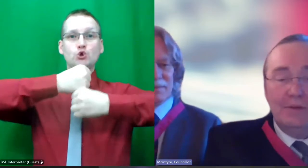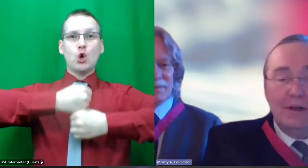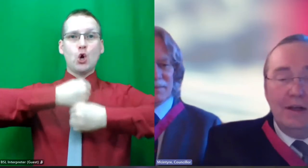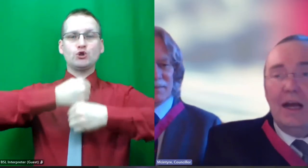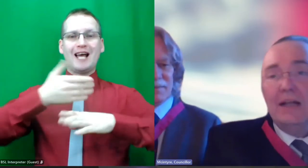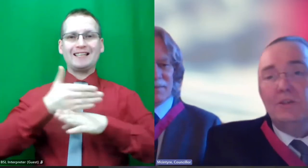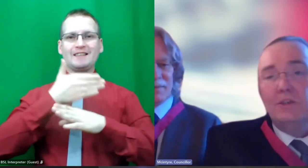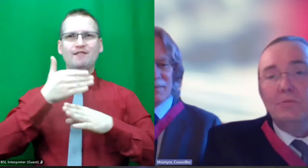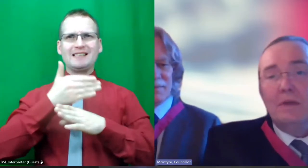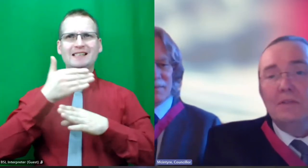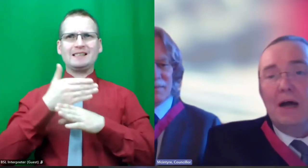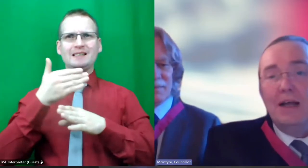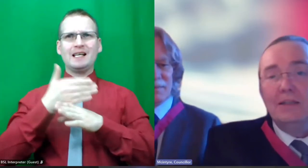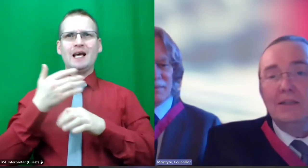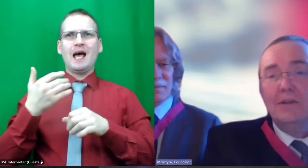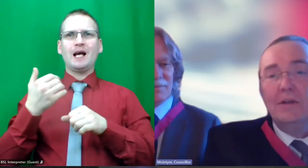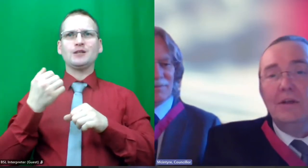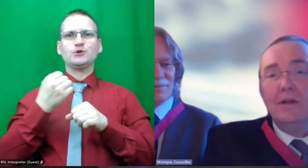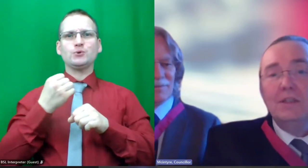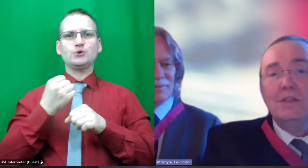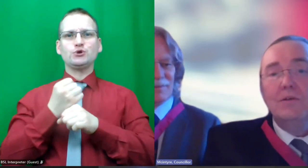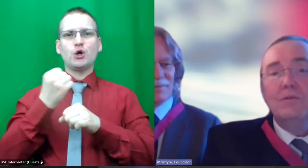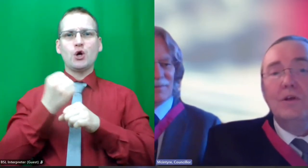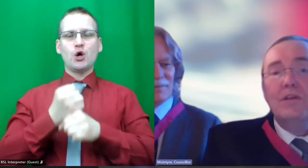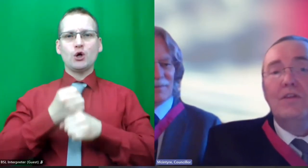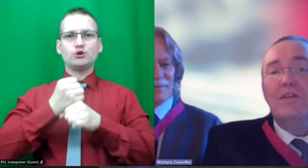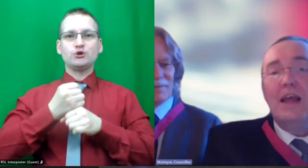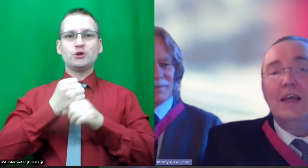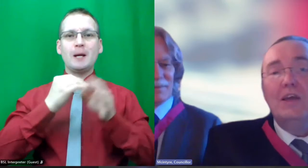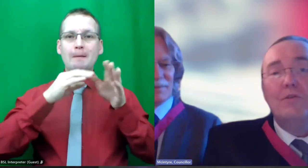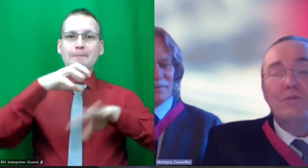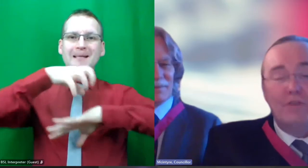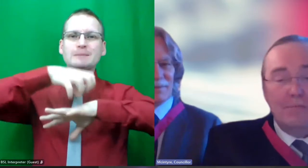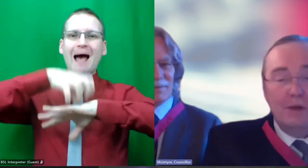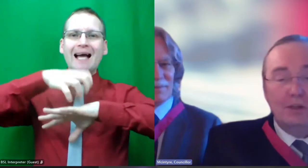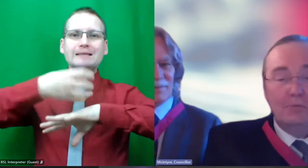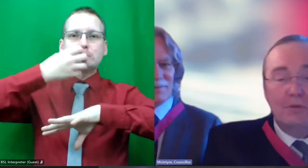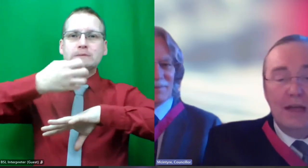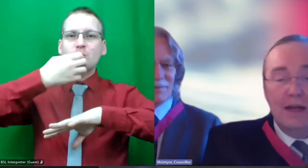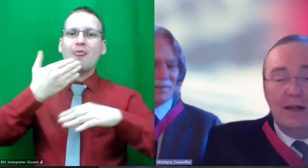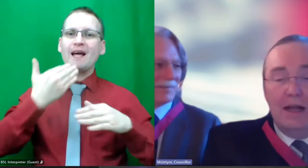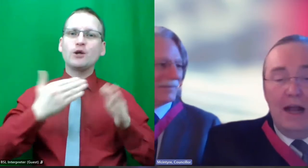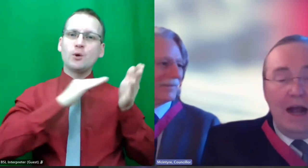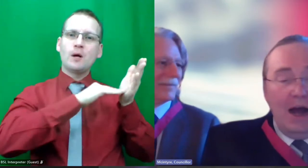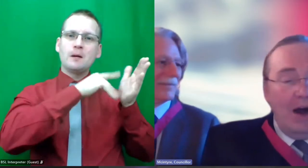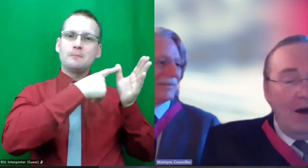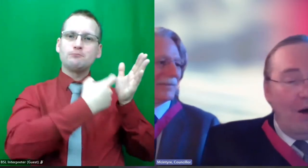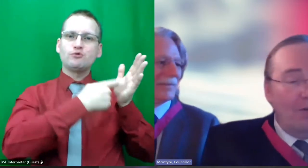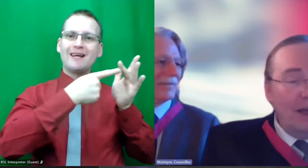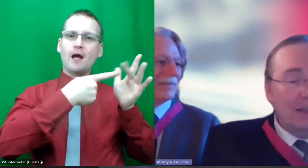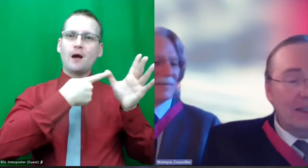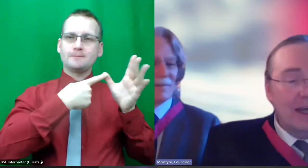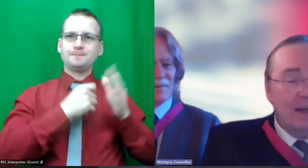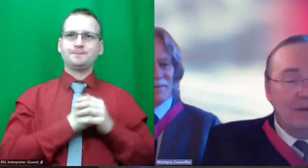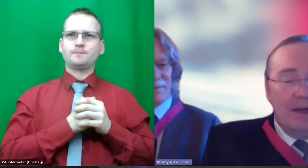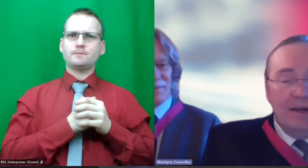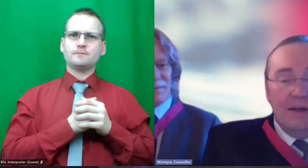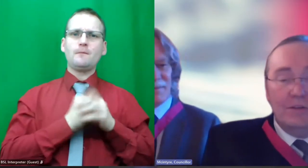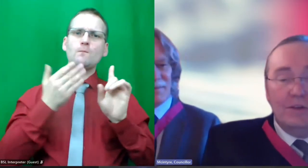activities and to judgment's pies. So thank you very much, Maria.